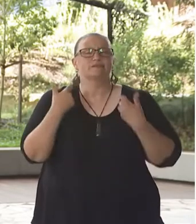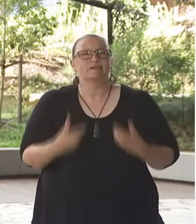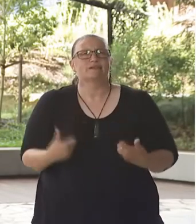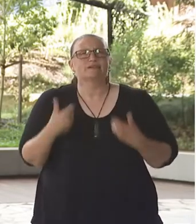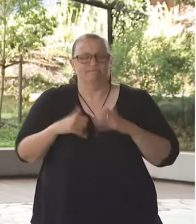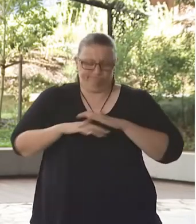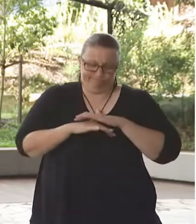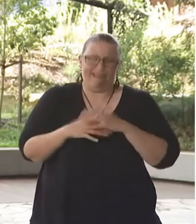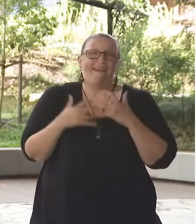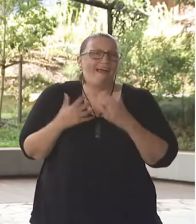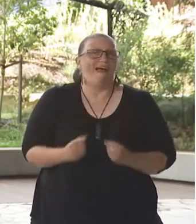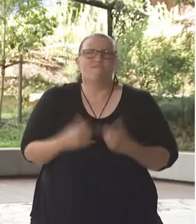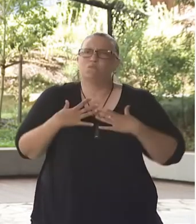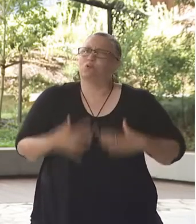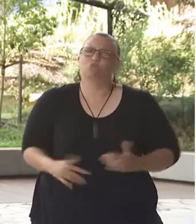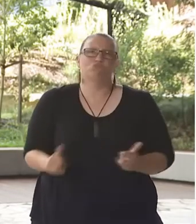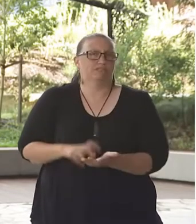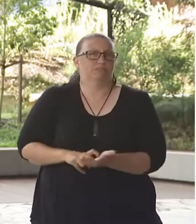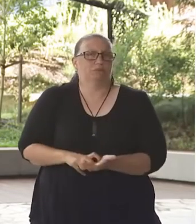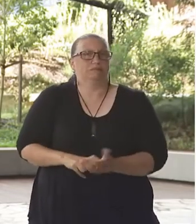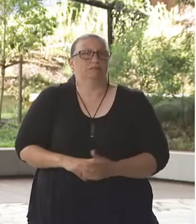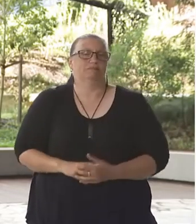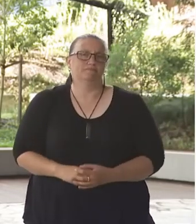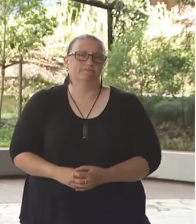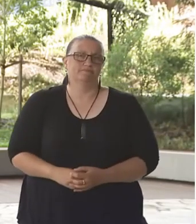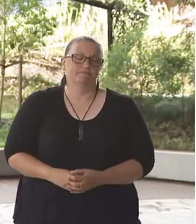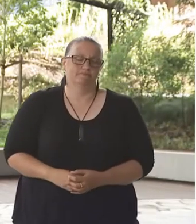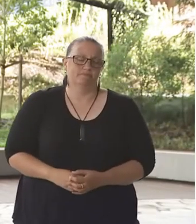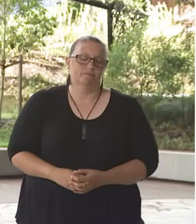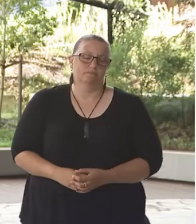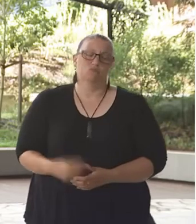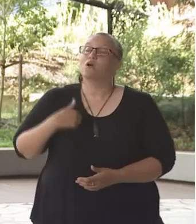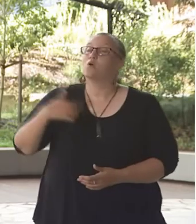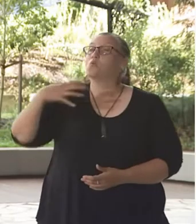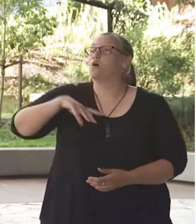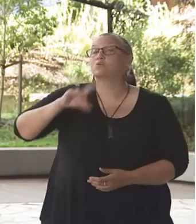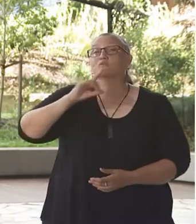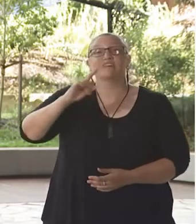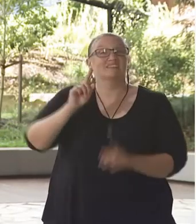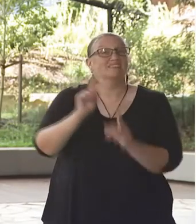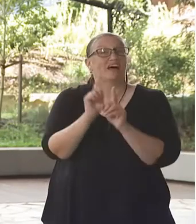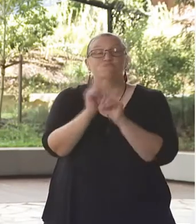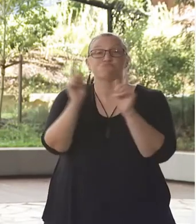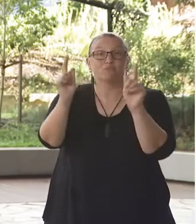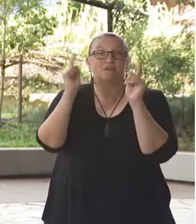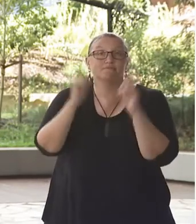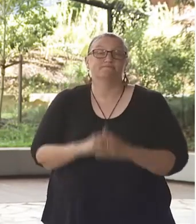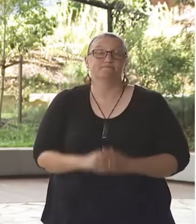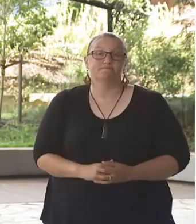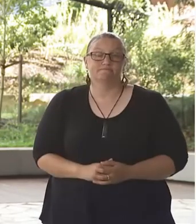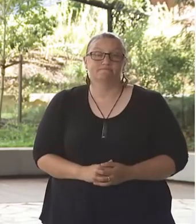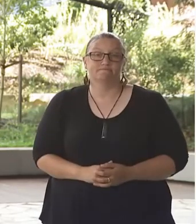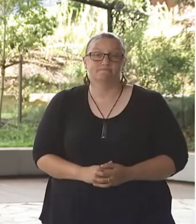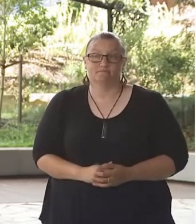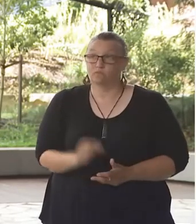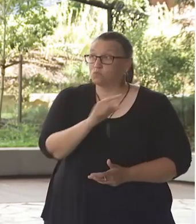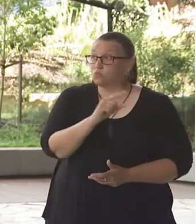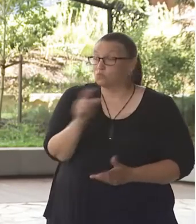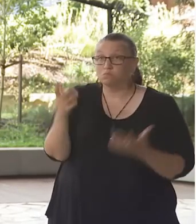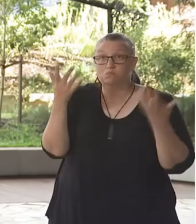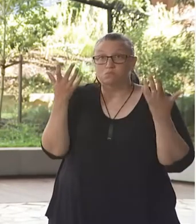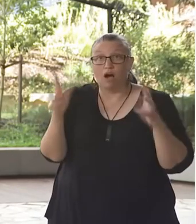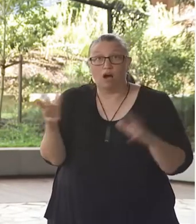health issues. So can I echo the Premier's comments? It is important that everyone affords